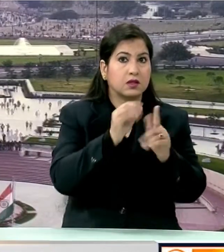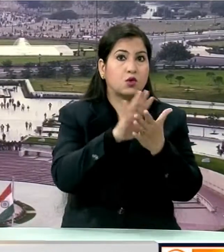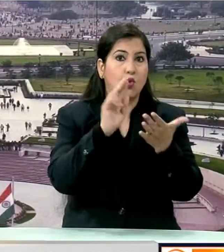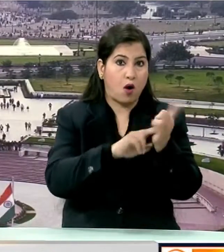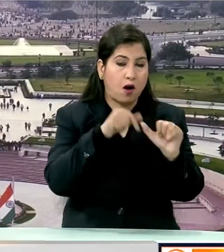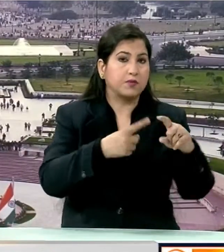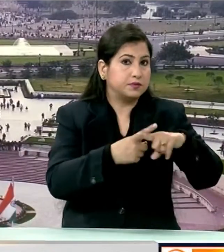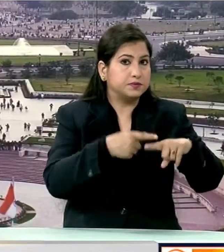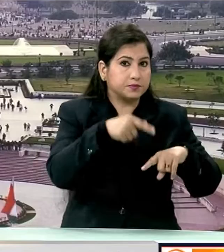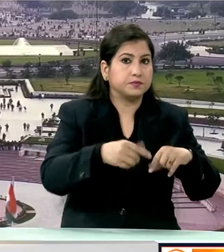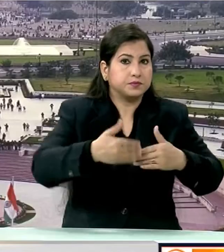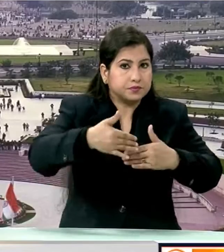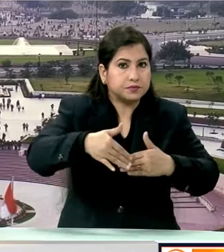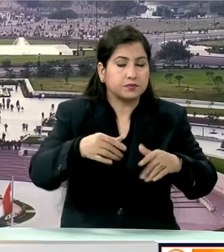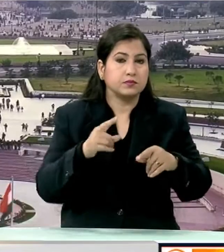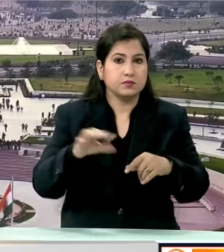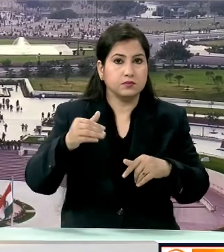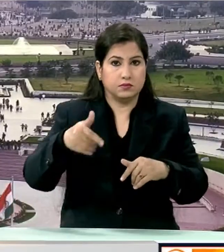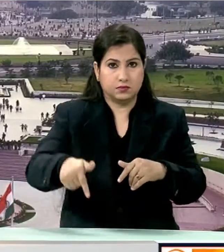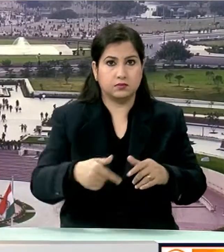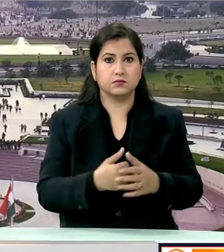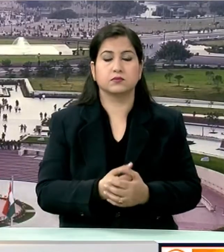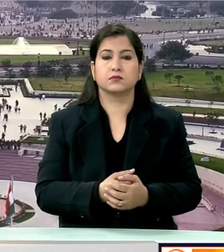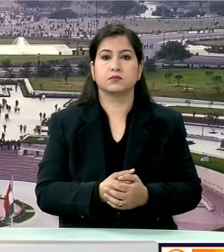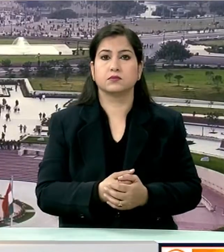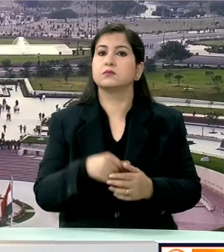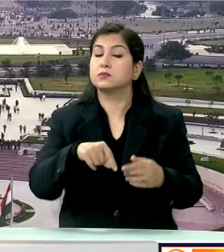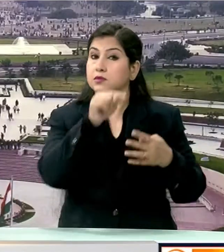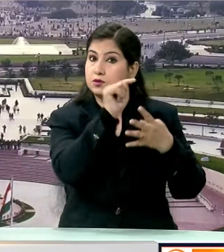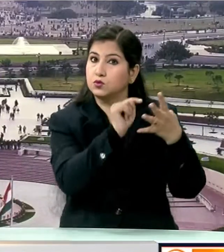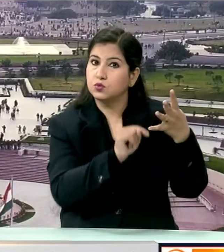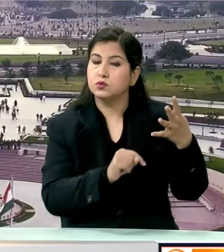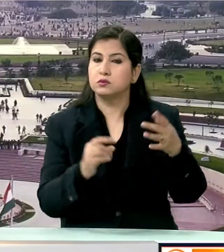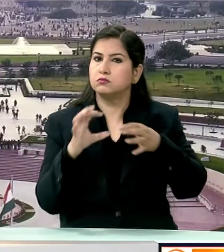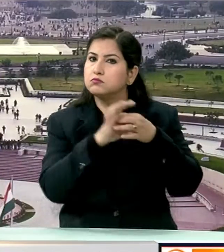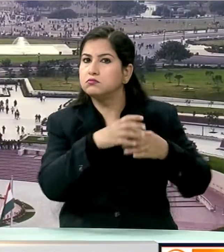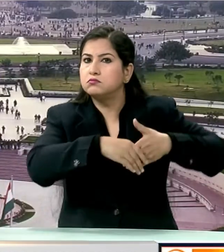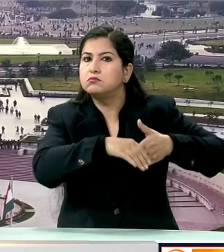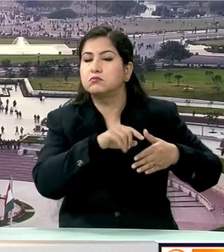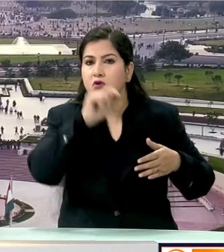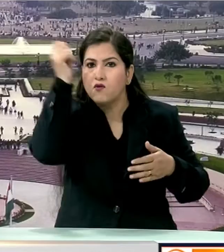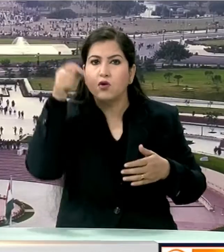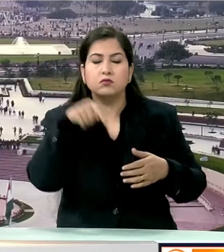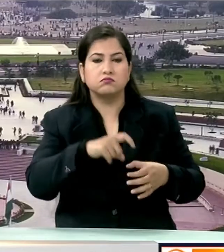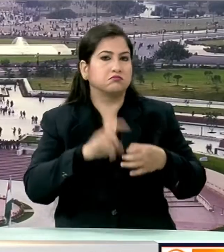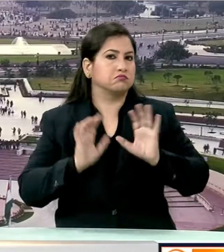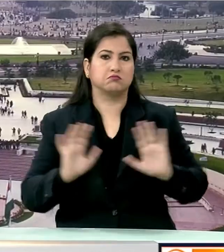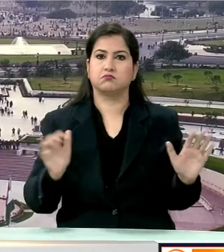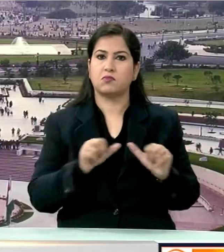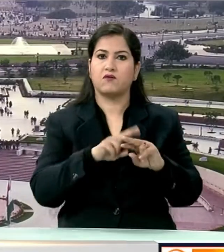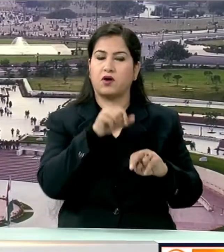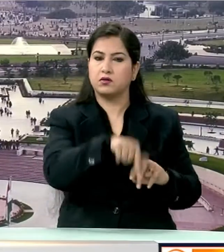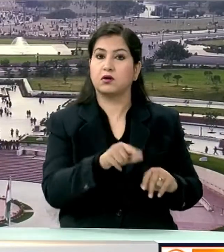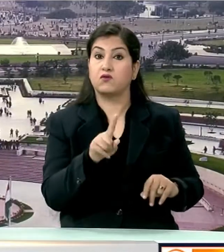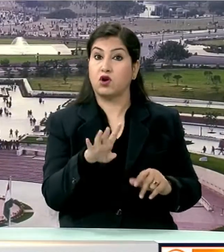on Saturday and continued over the weekend. Under the terms of the deal, foreign forces will quit Afghanistan